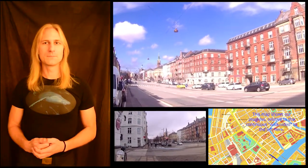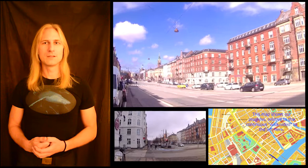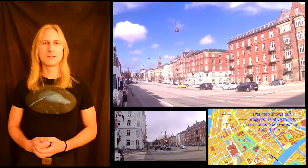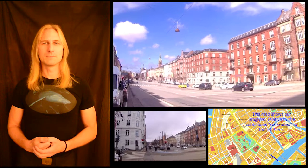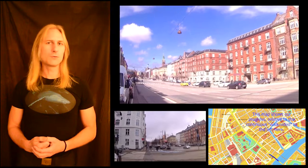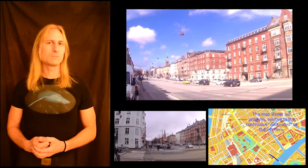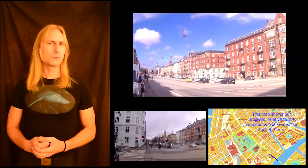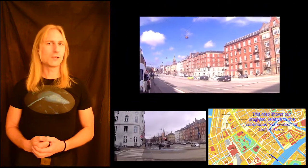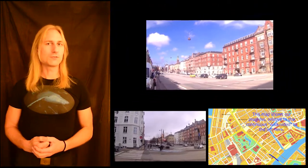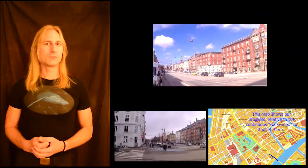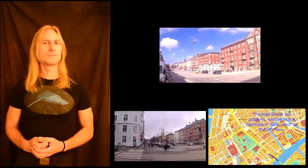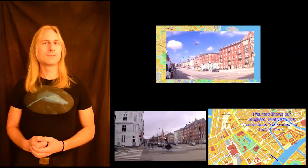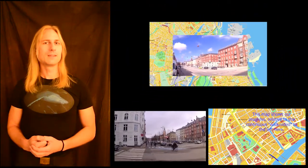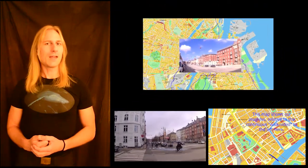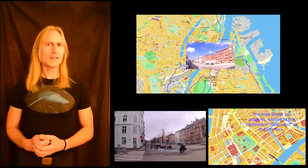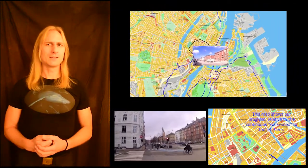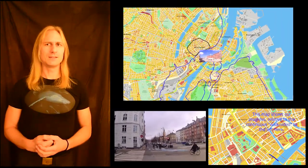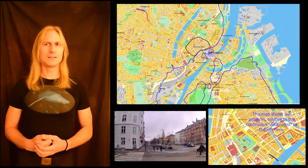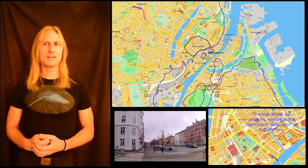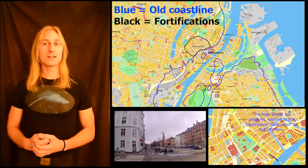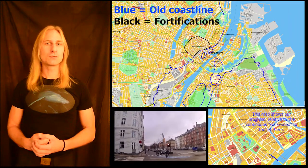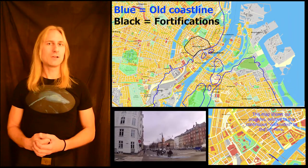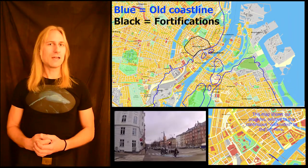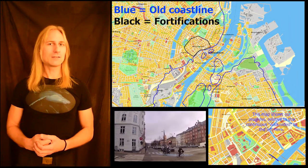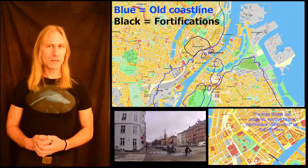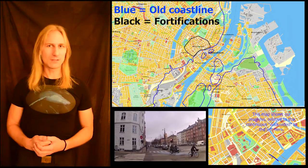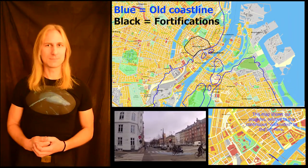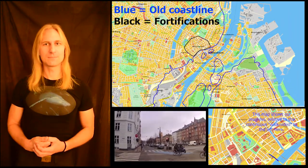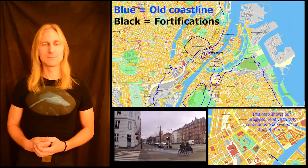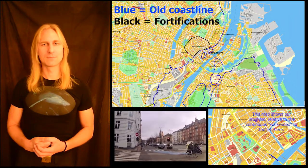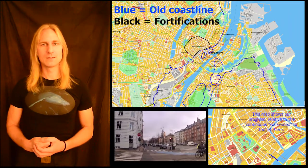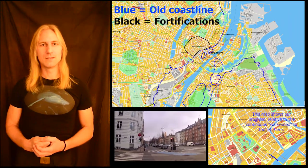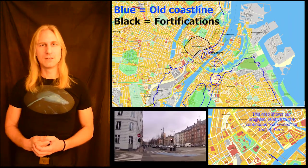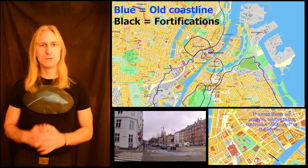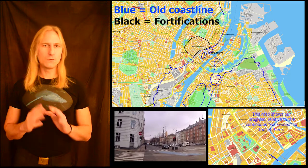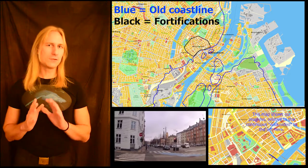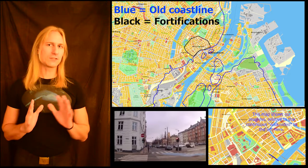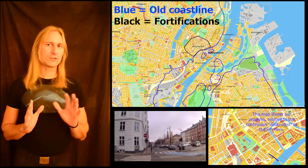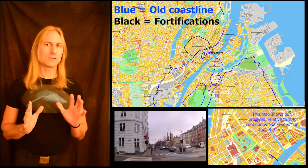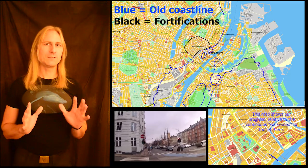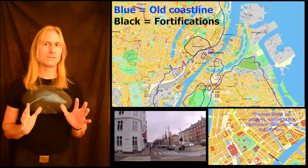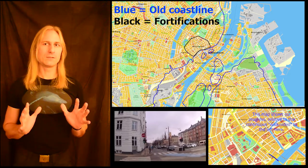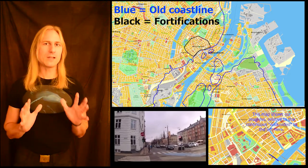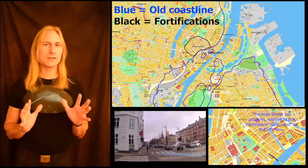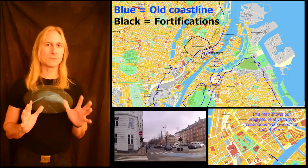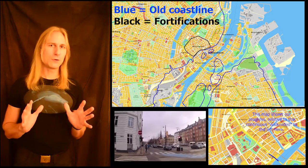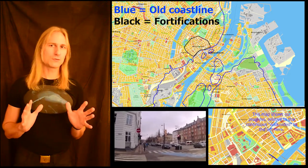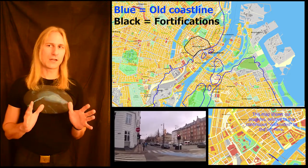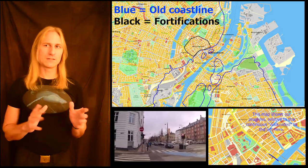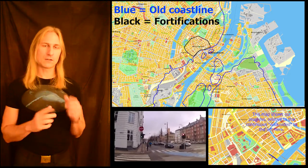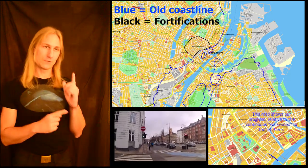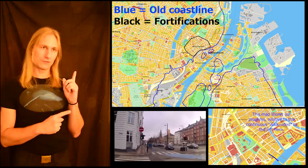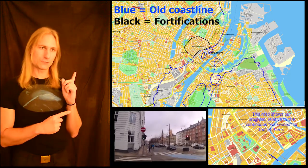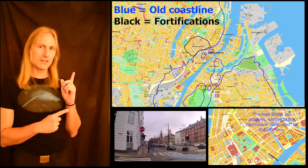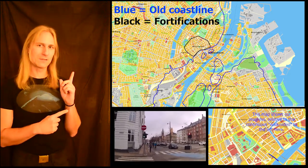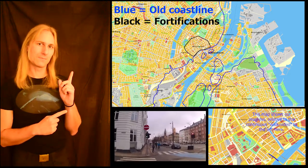smaller, both in population and in actual land area. Over the centuries, the land on both